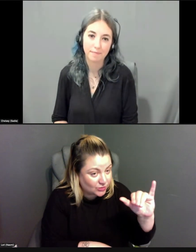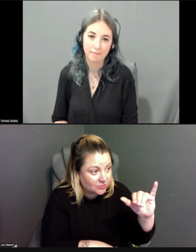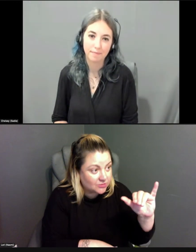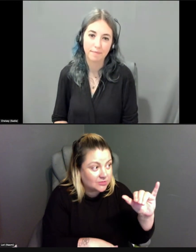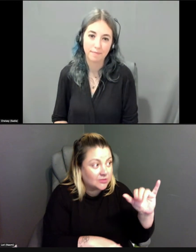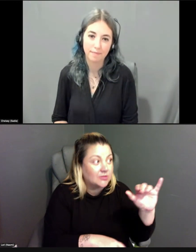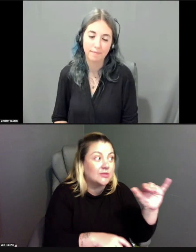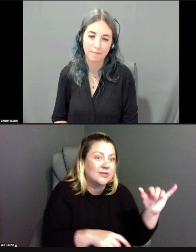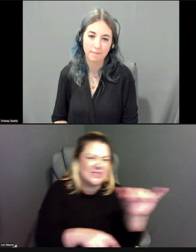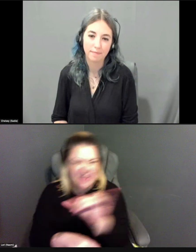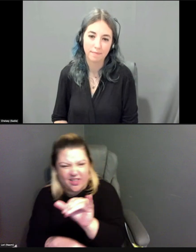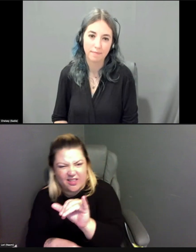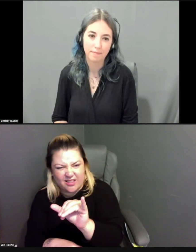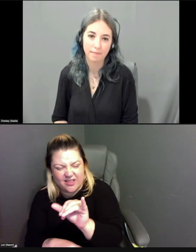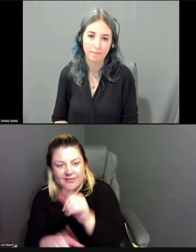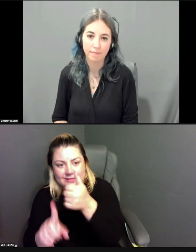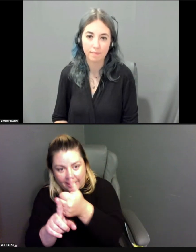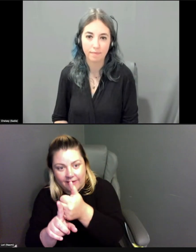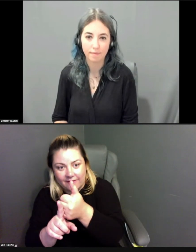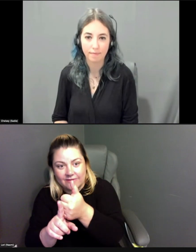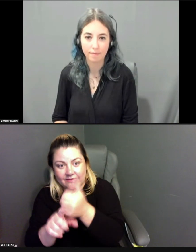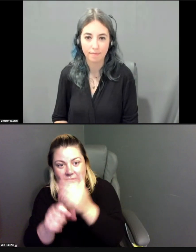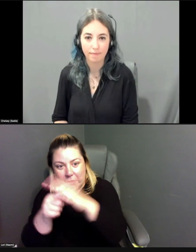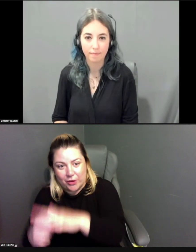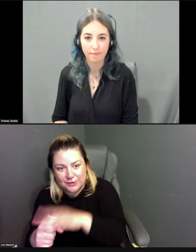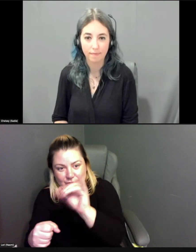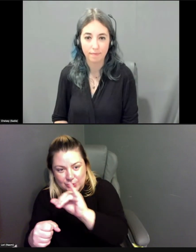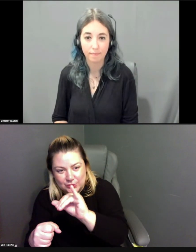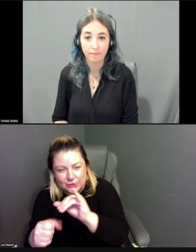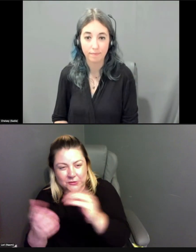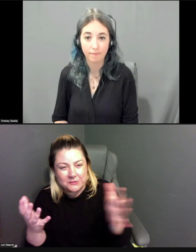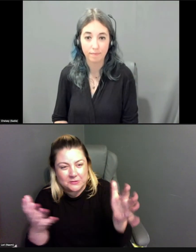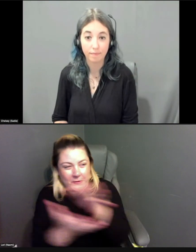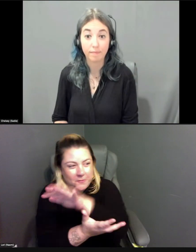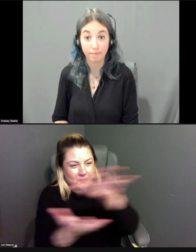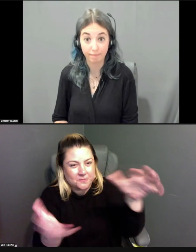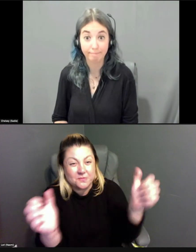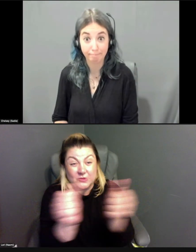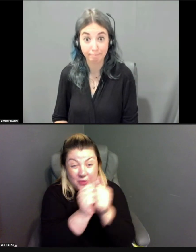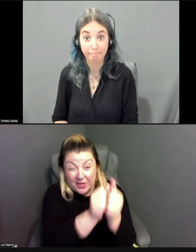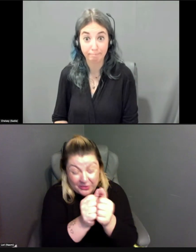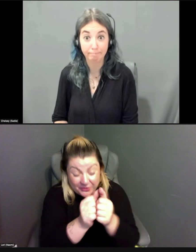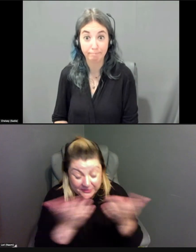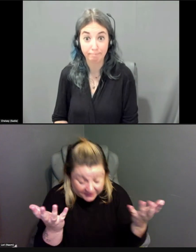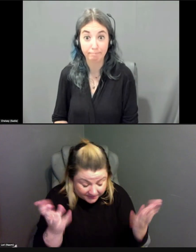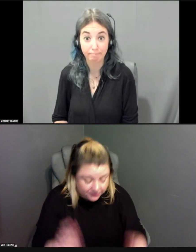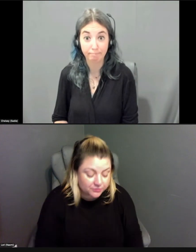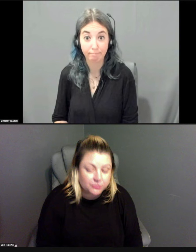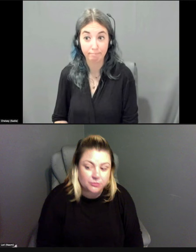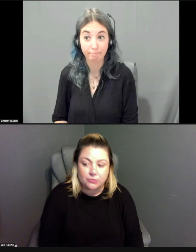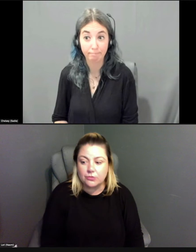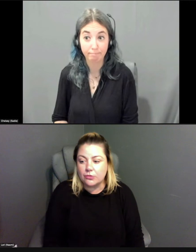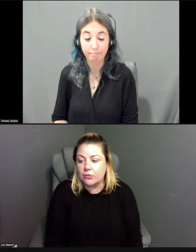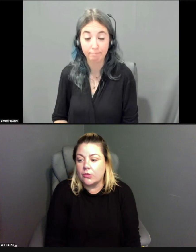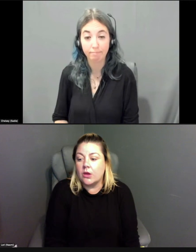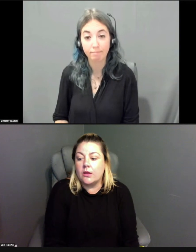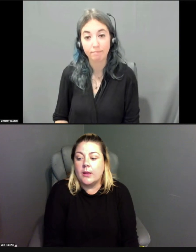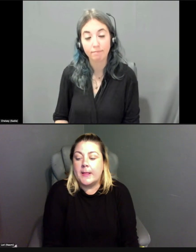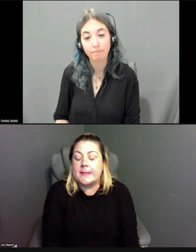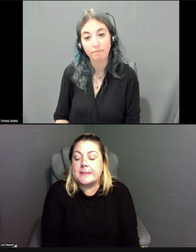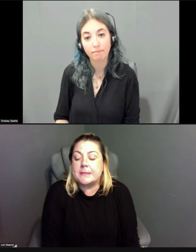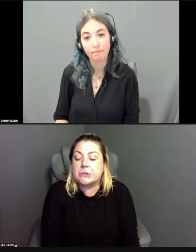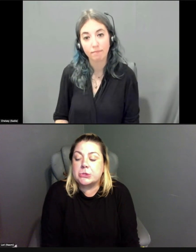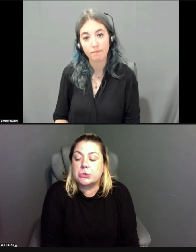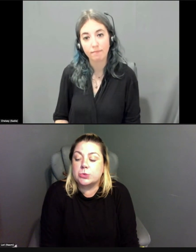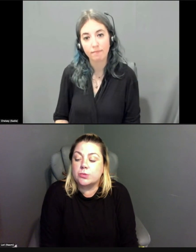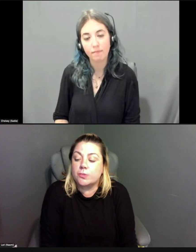ways of like directly oppressing us. So, yeah. So one of the, I think, things